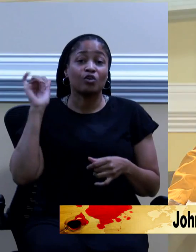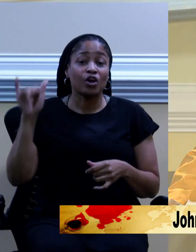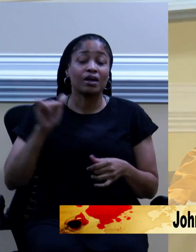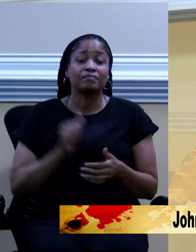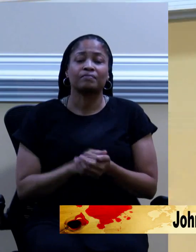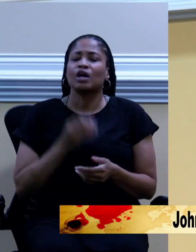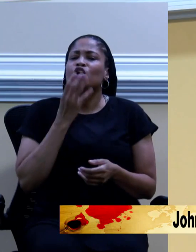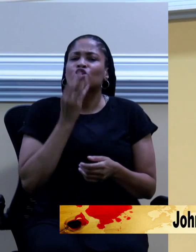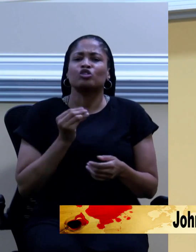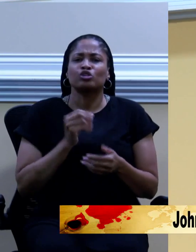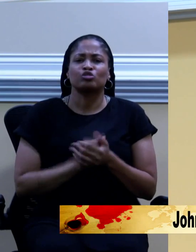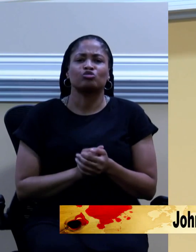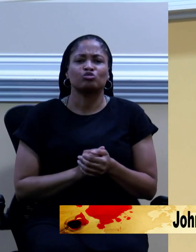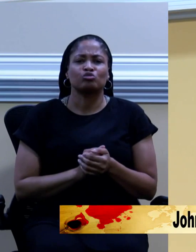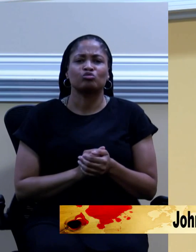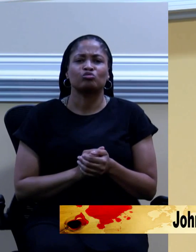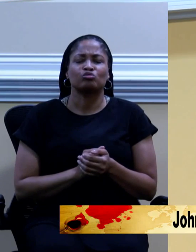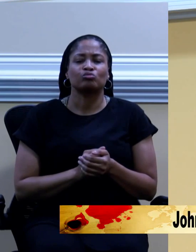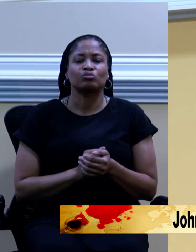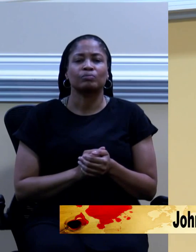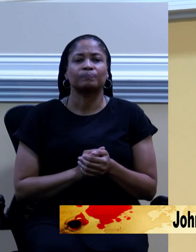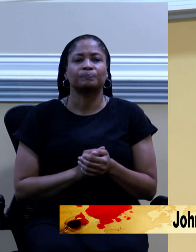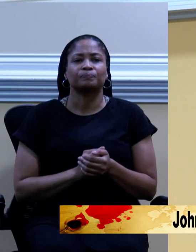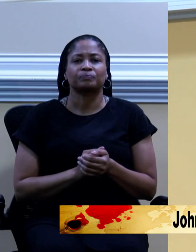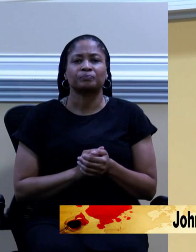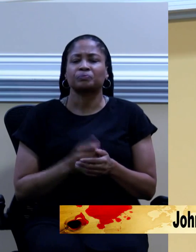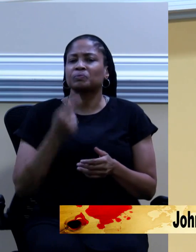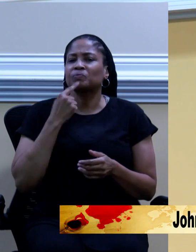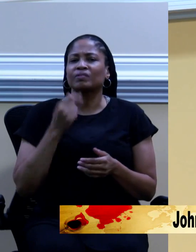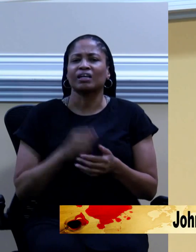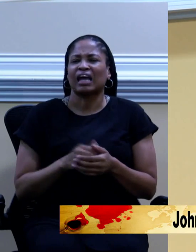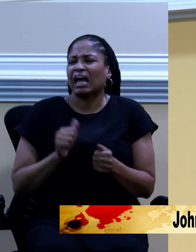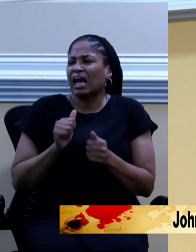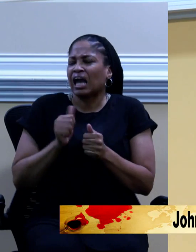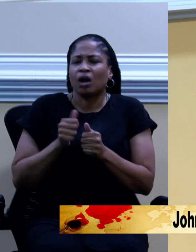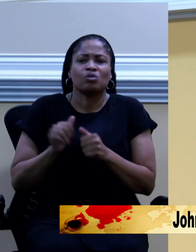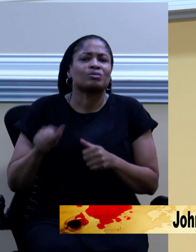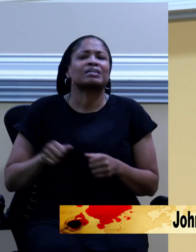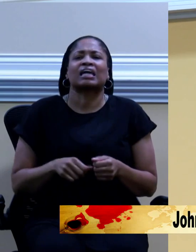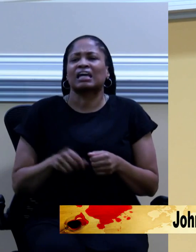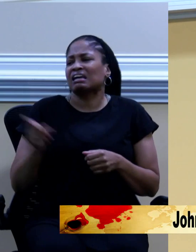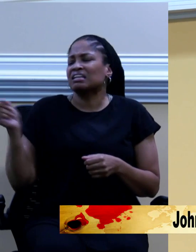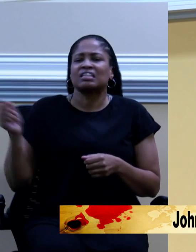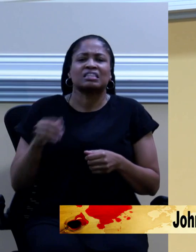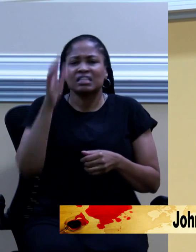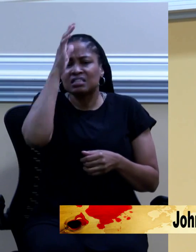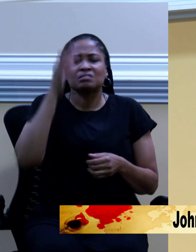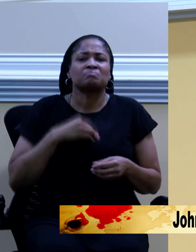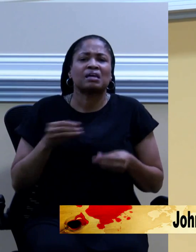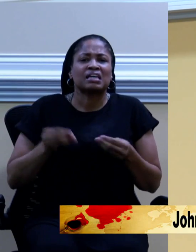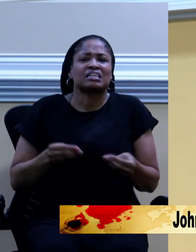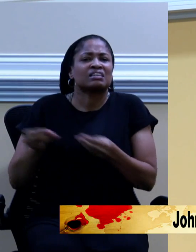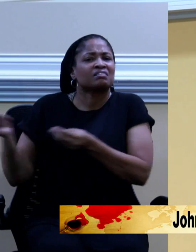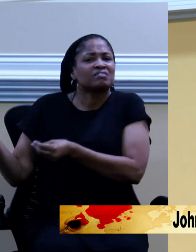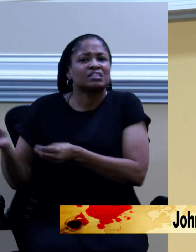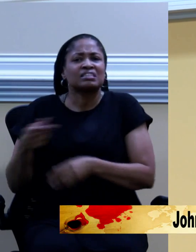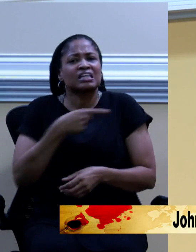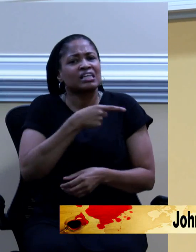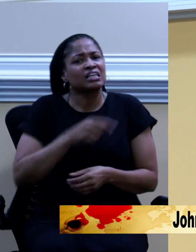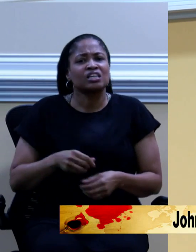The Jews therefore strove among themselves, saying, how can this man give us his flesh to eat?